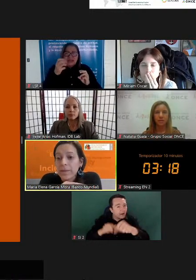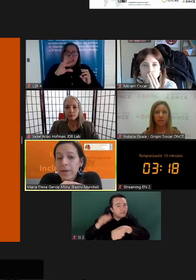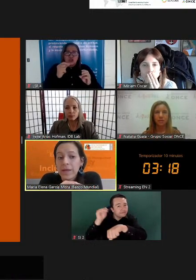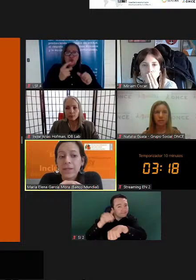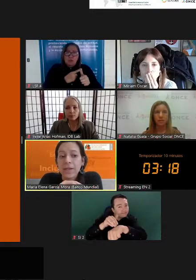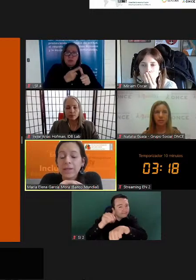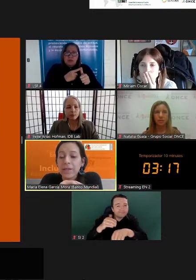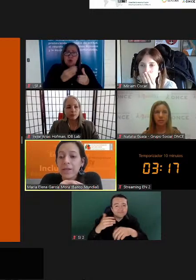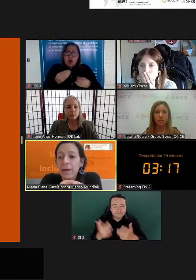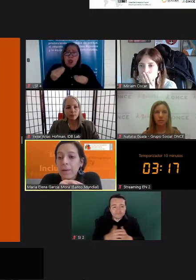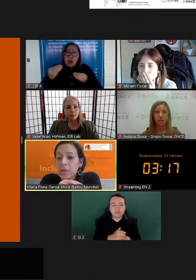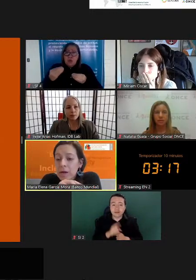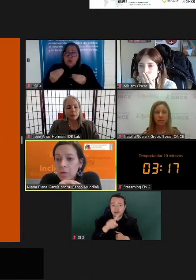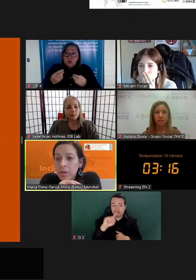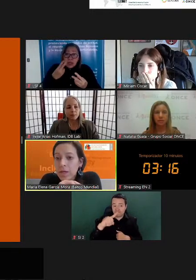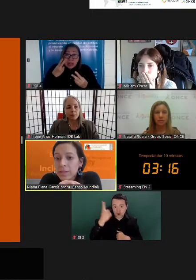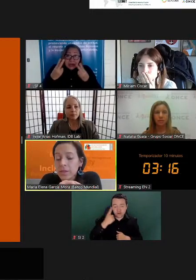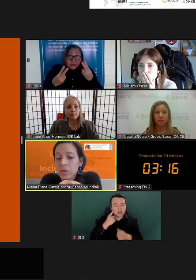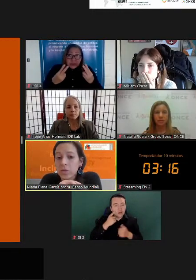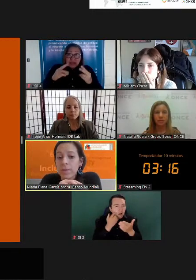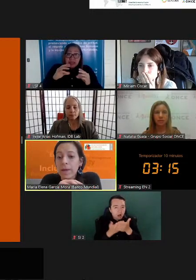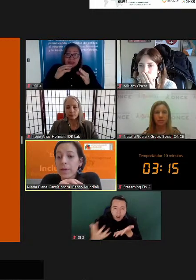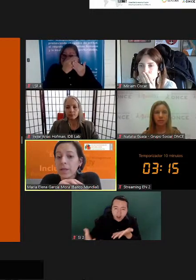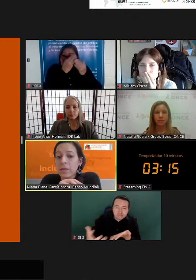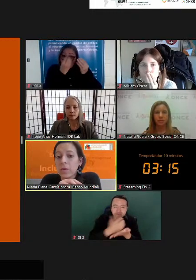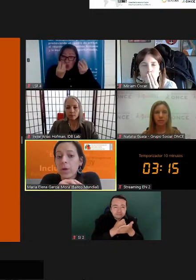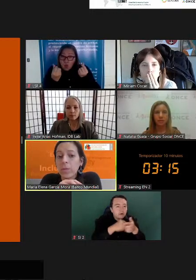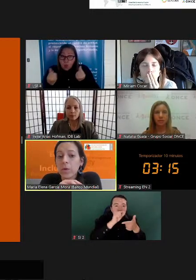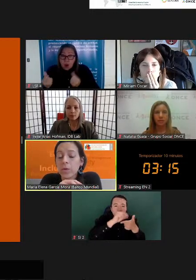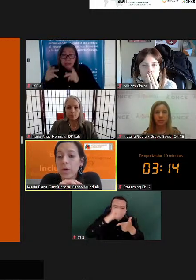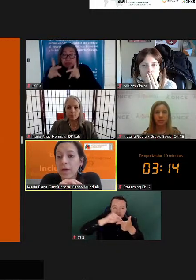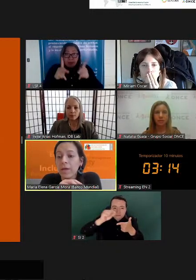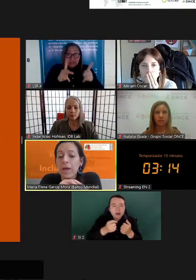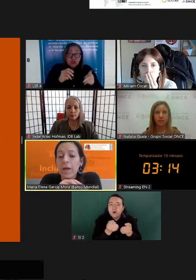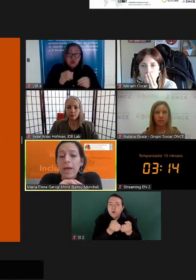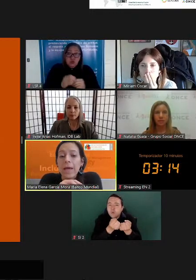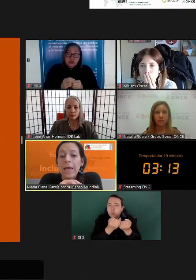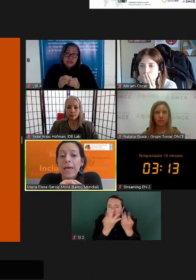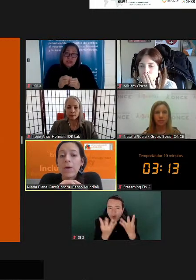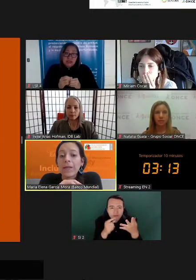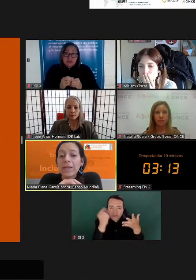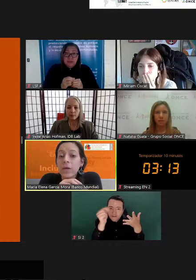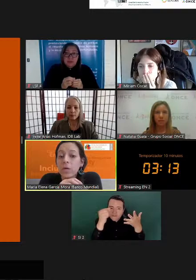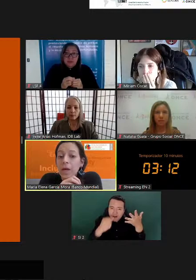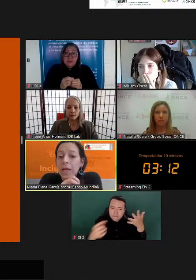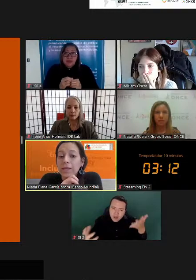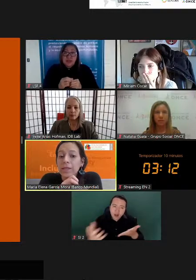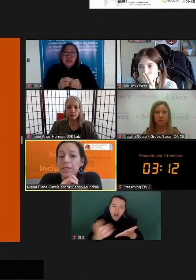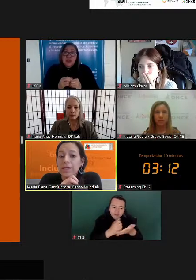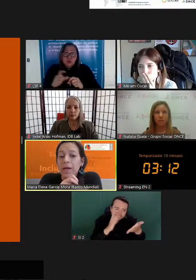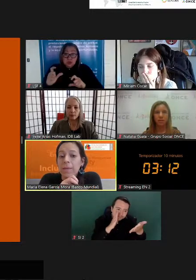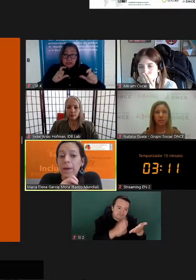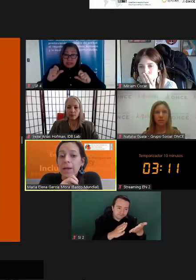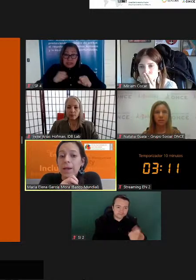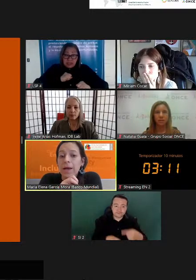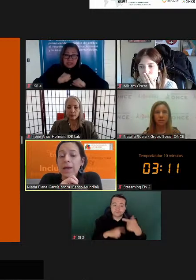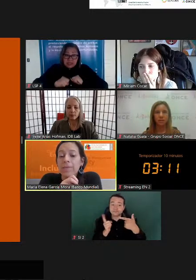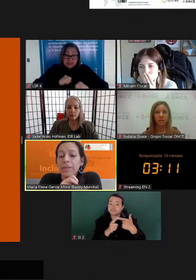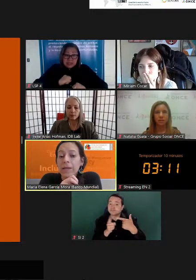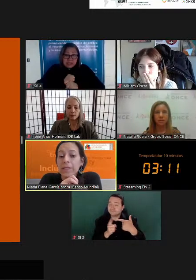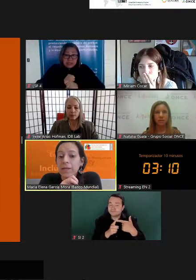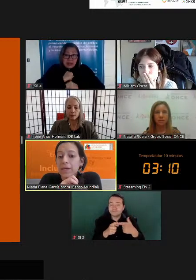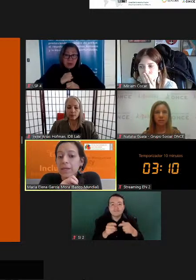the recommendations first addressing the statistic invisibility we have that need we